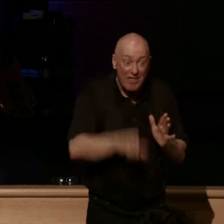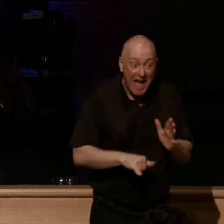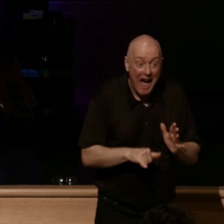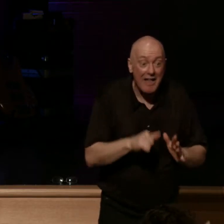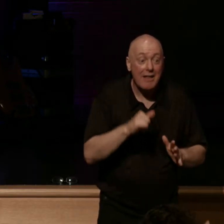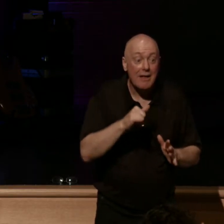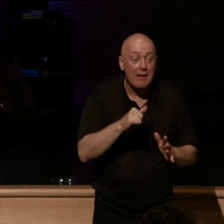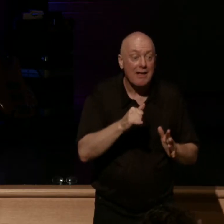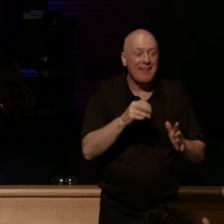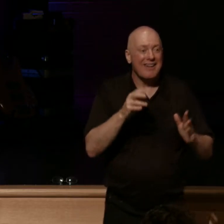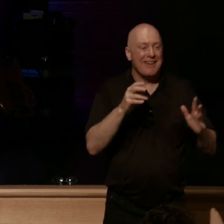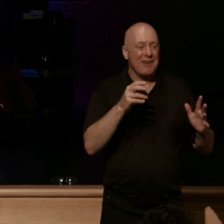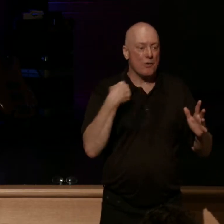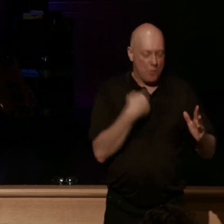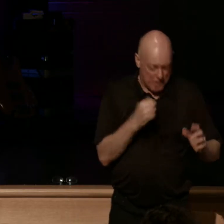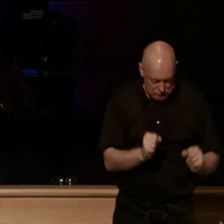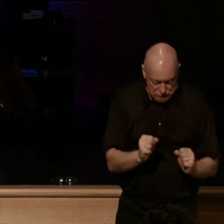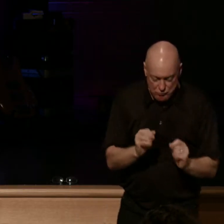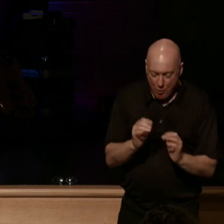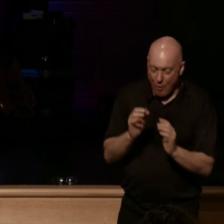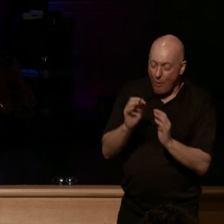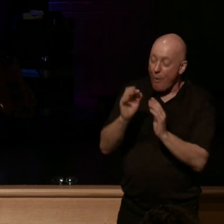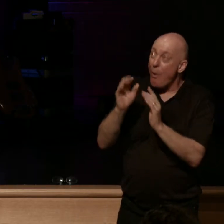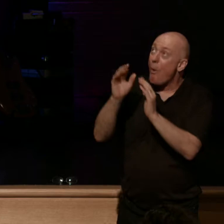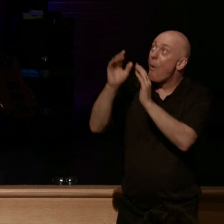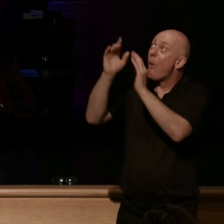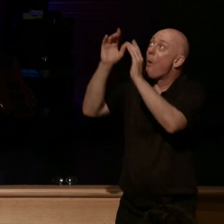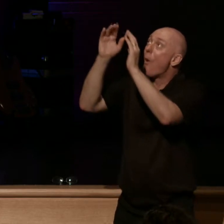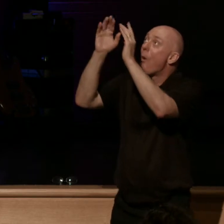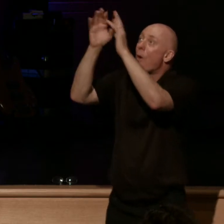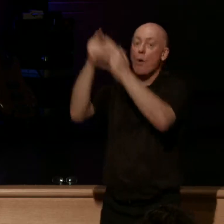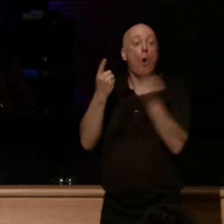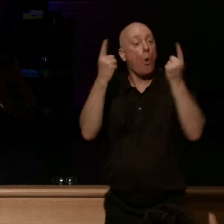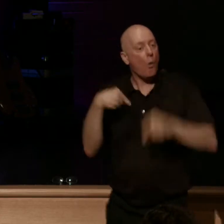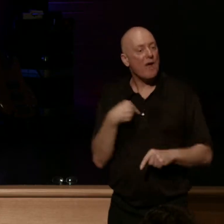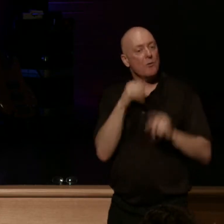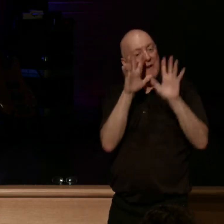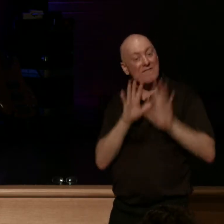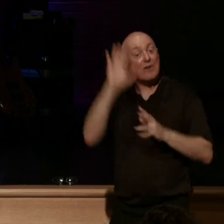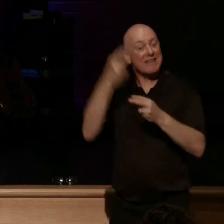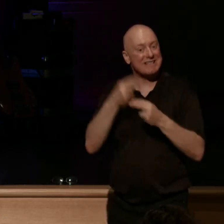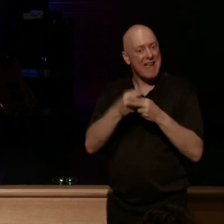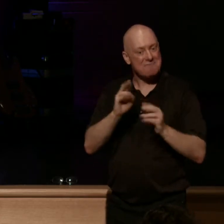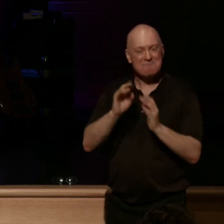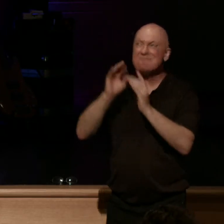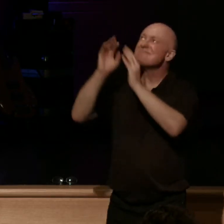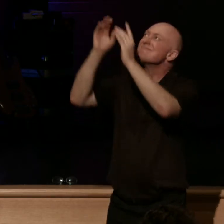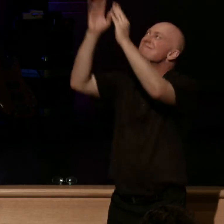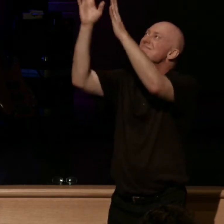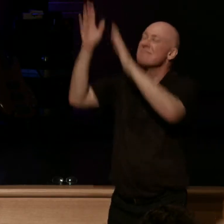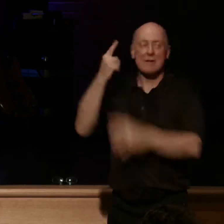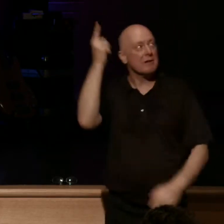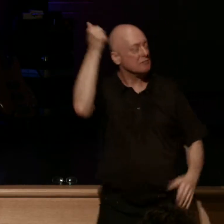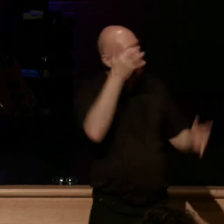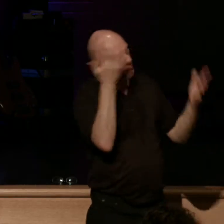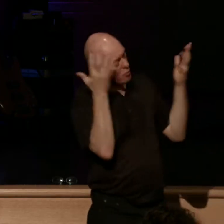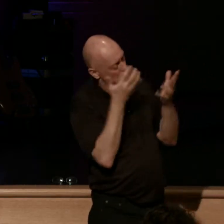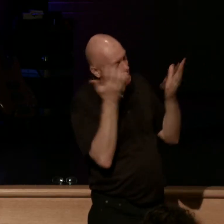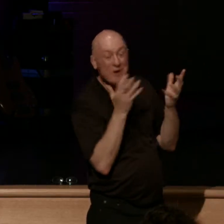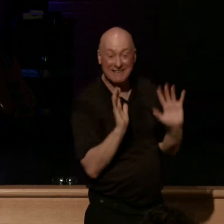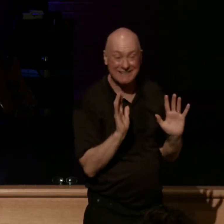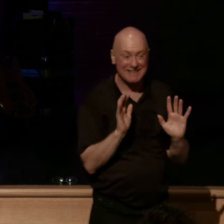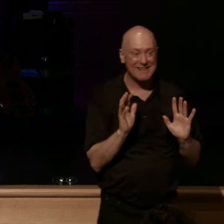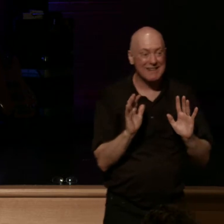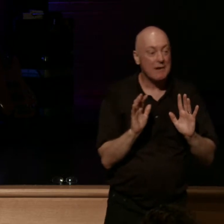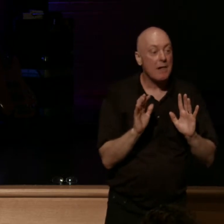fragrance of the Lord rising to him as we seek to gather in the fear of his name. But look what happens next in verse 16. This is so awesome. Look at